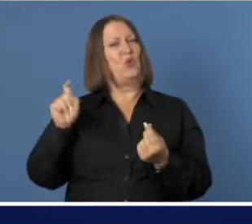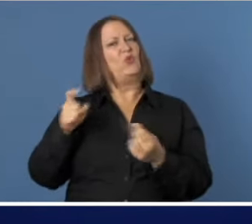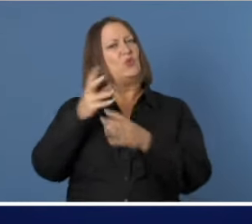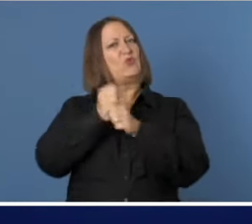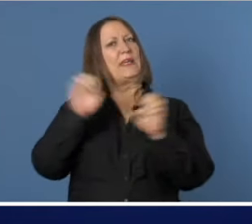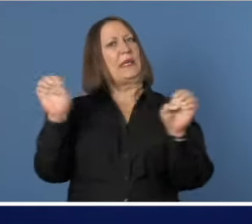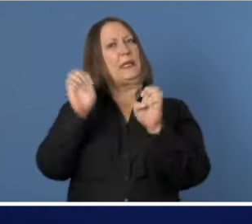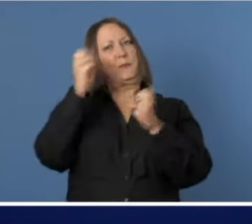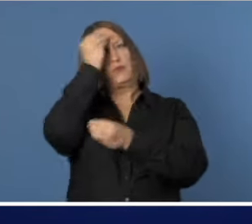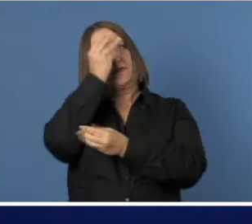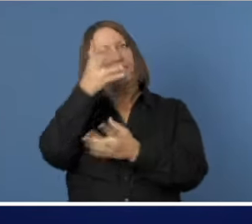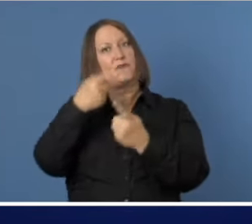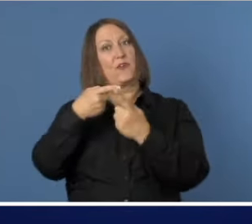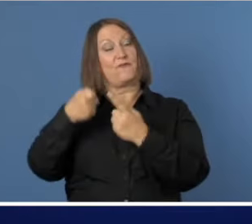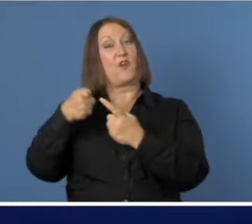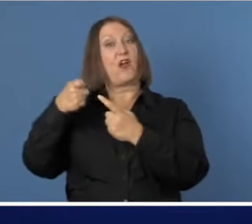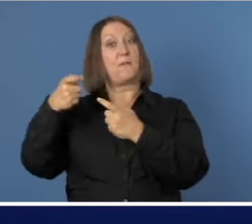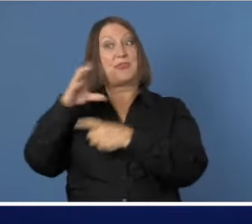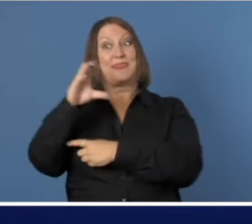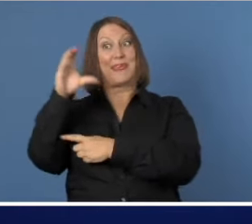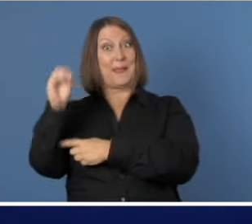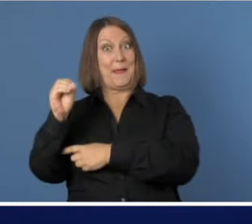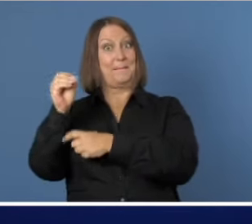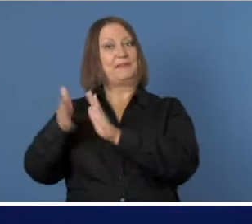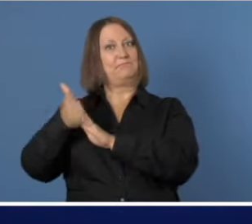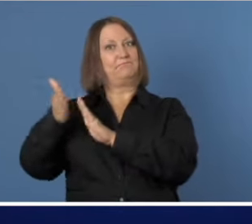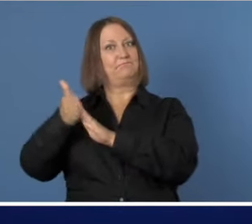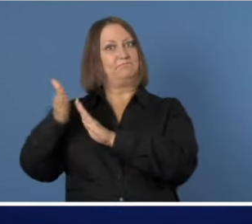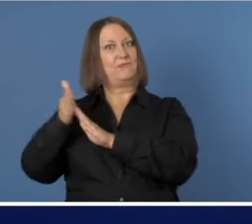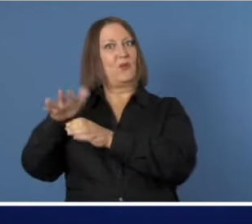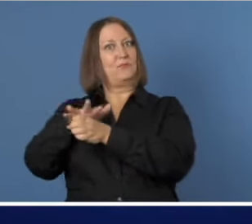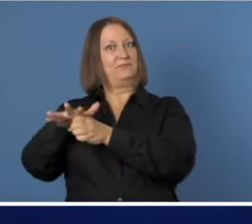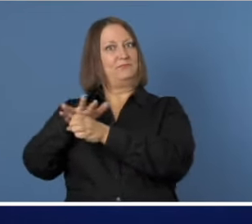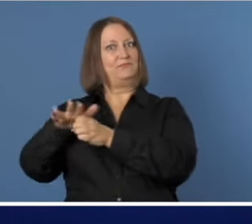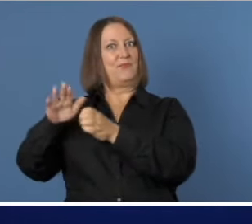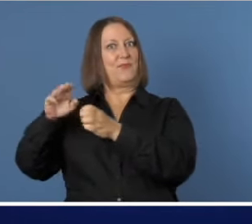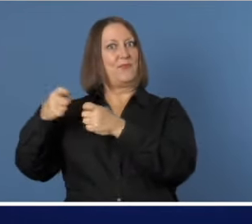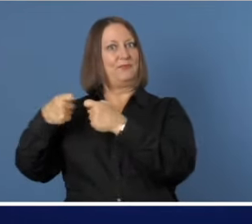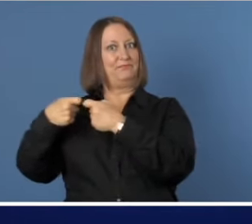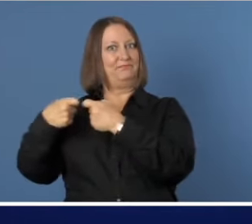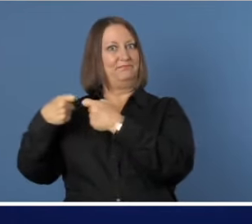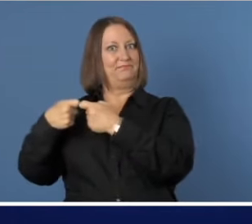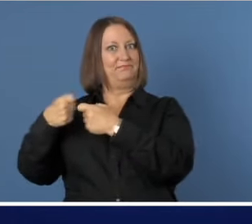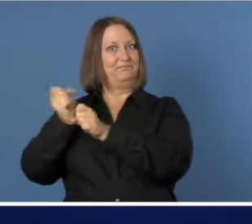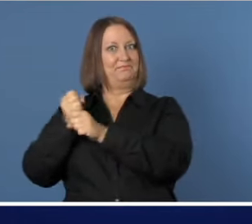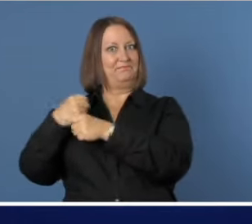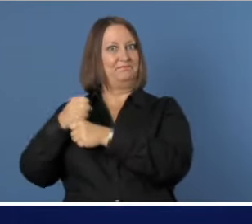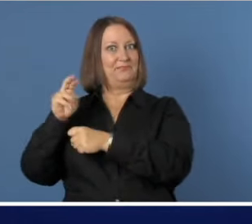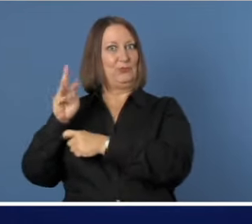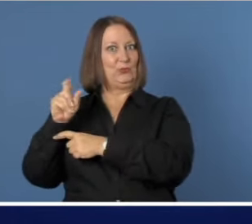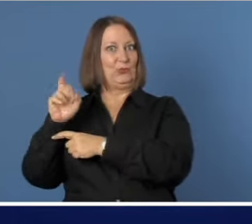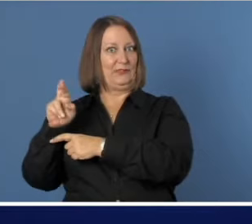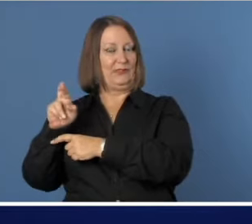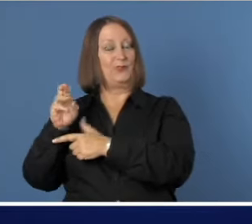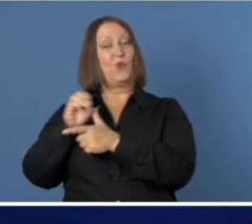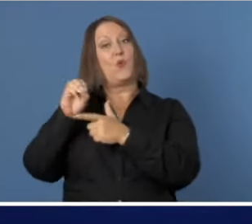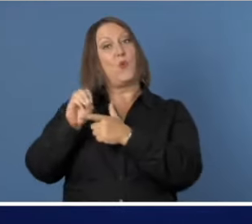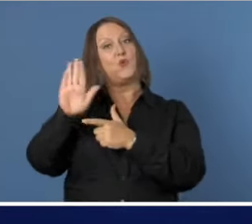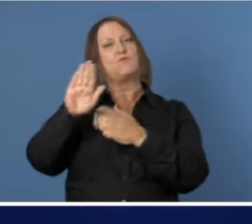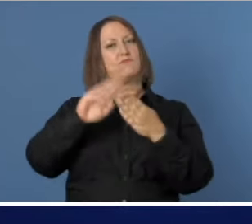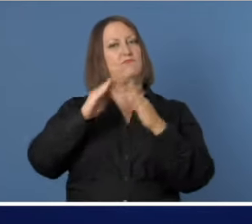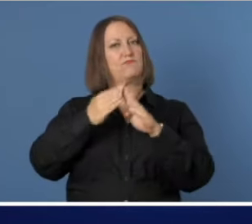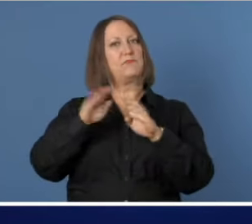Obtain public emergency information materials from the power company that operates your local nuclear power plant